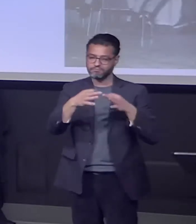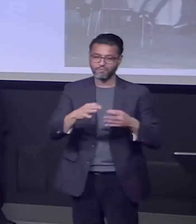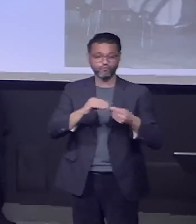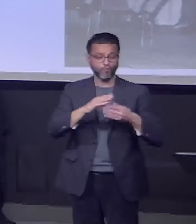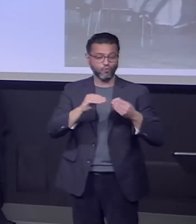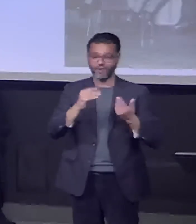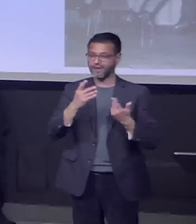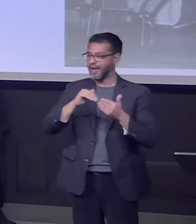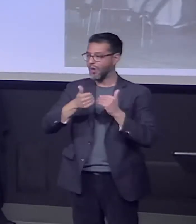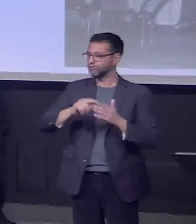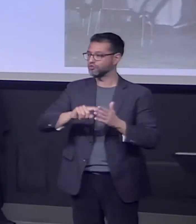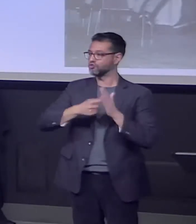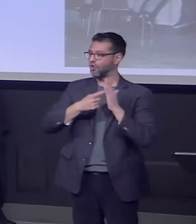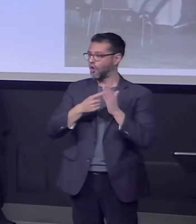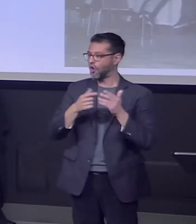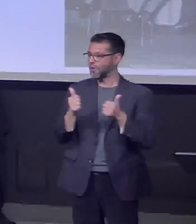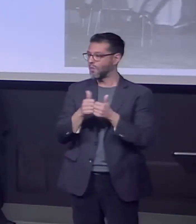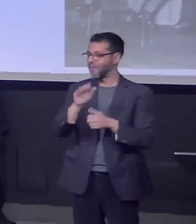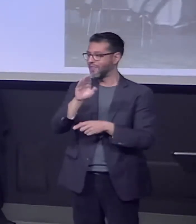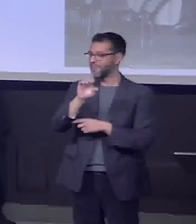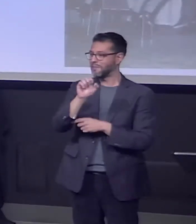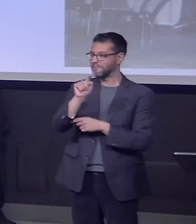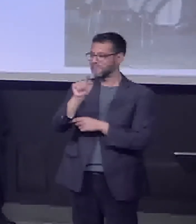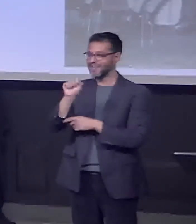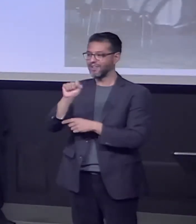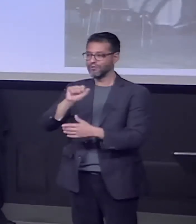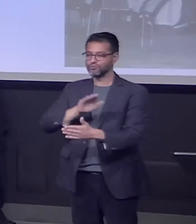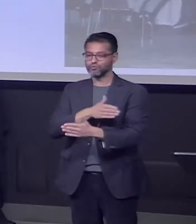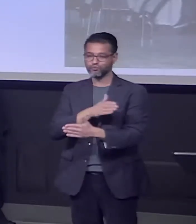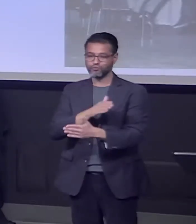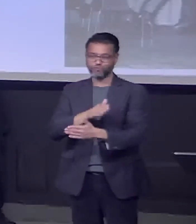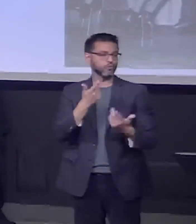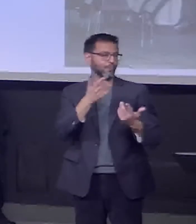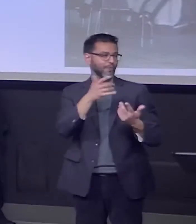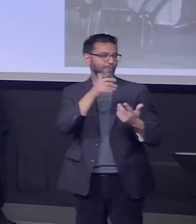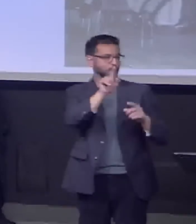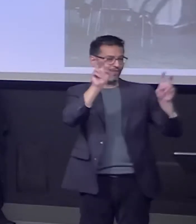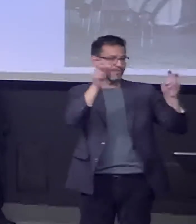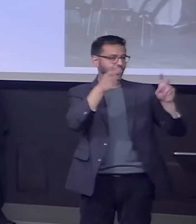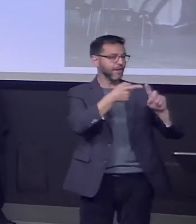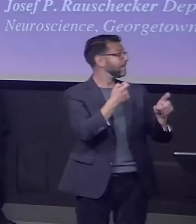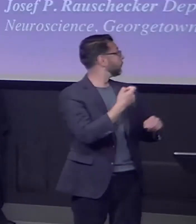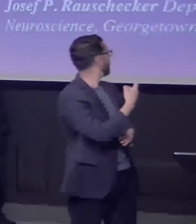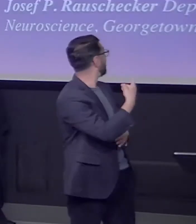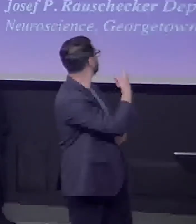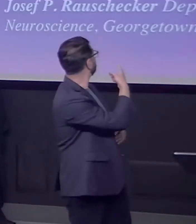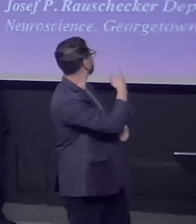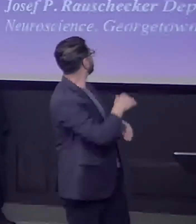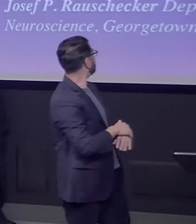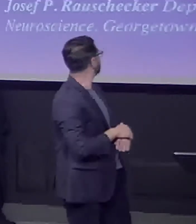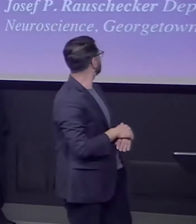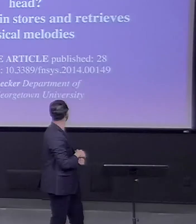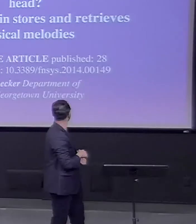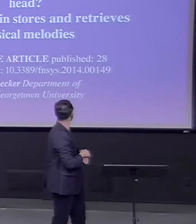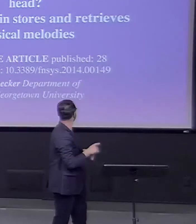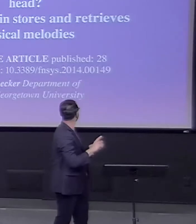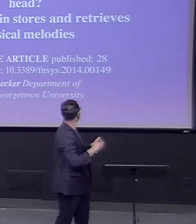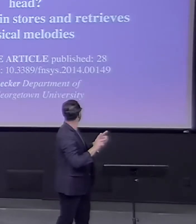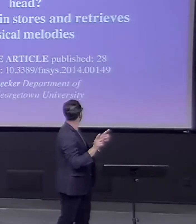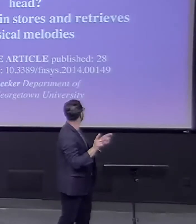LPs. So he gave that title to the piece that he made, that he wrote and recorded. And